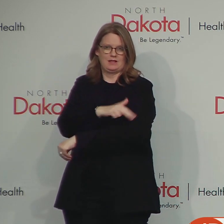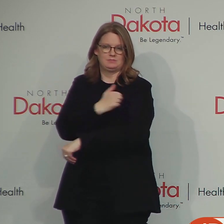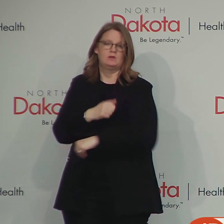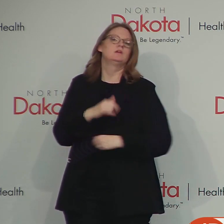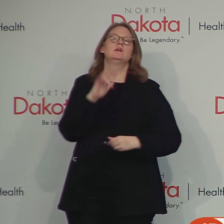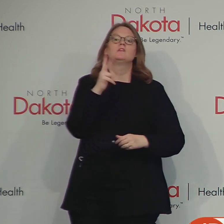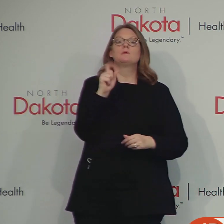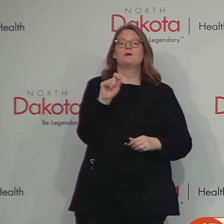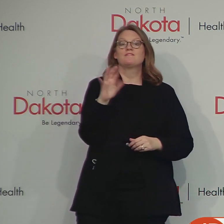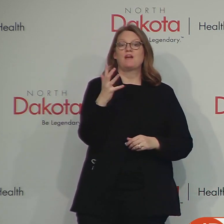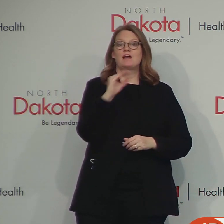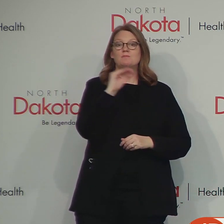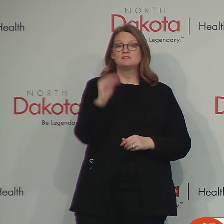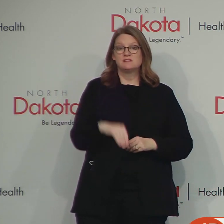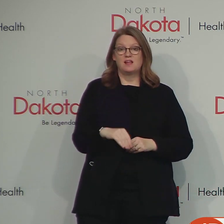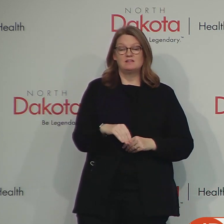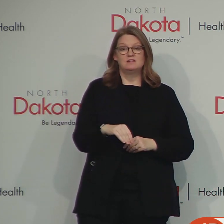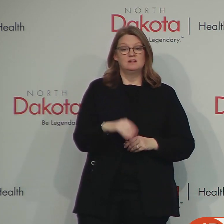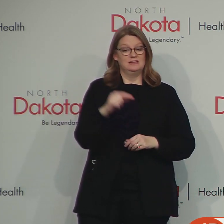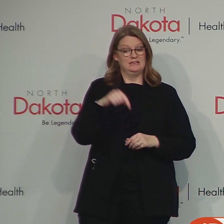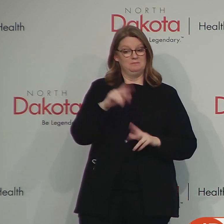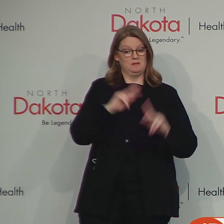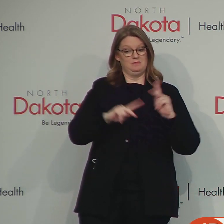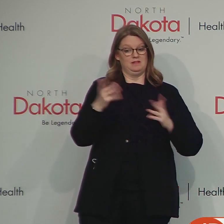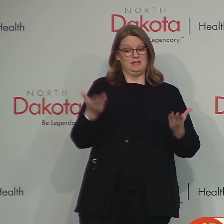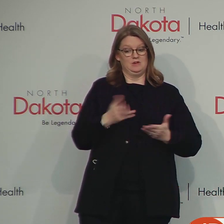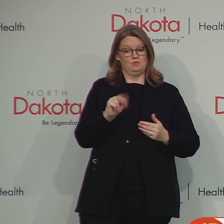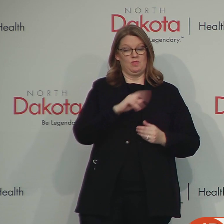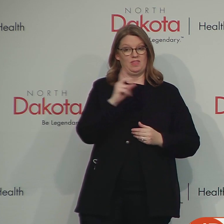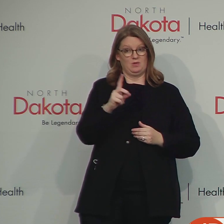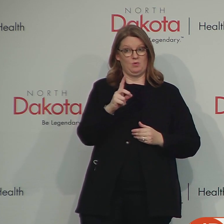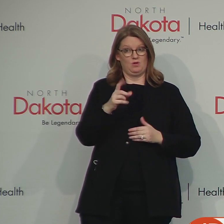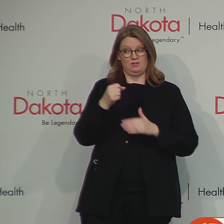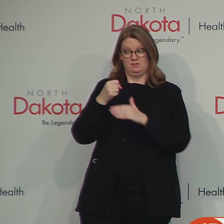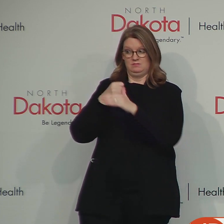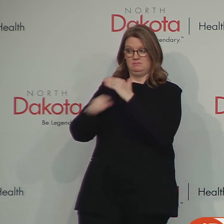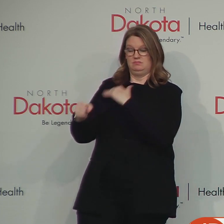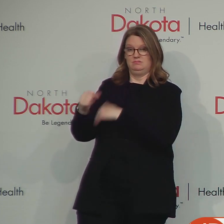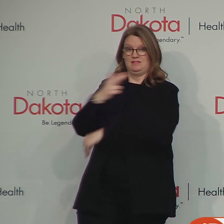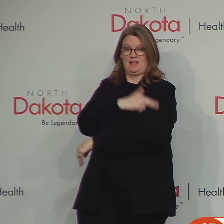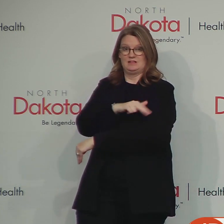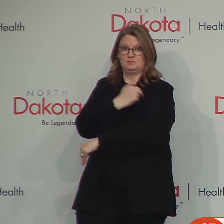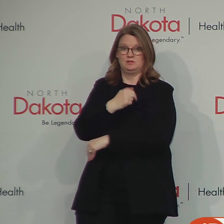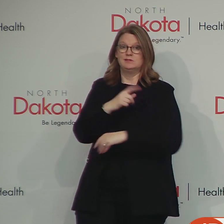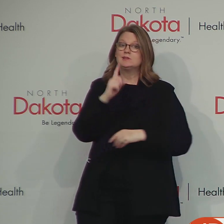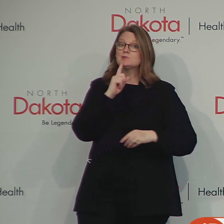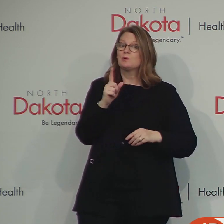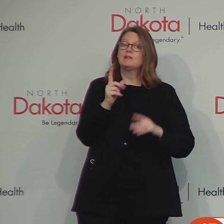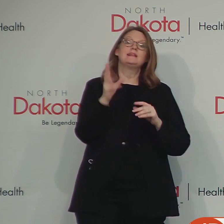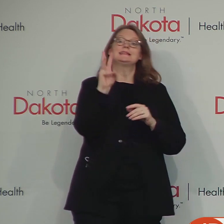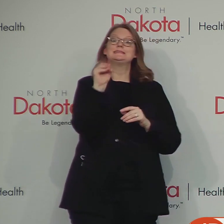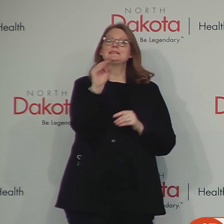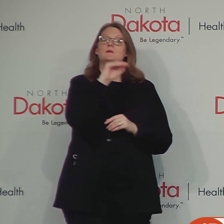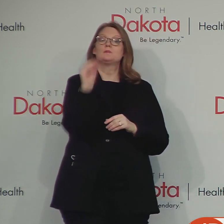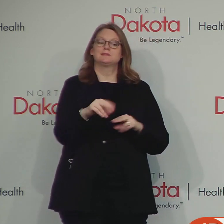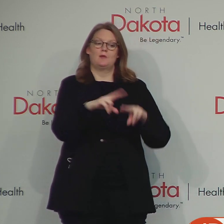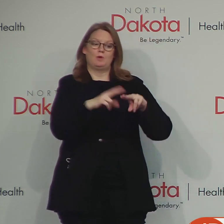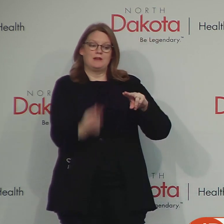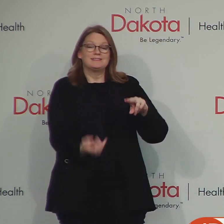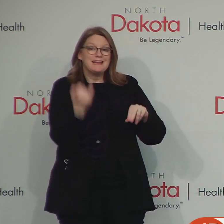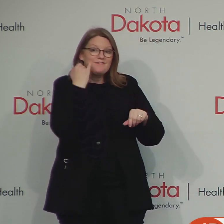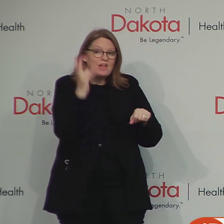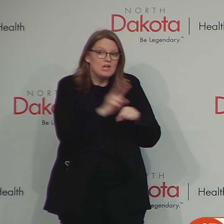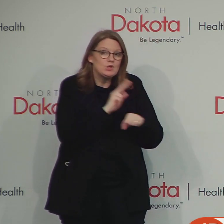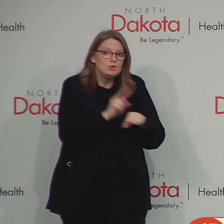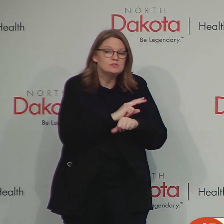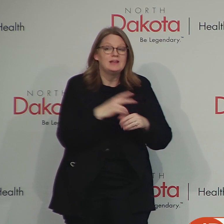North Dakotans who've been treated have ended up in the hospital, which is over a 60% reduction in hospitalization. And actually, some of the